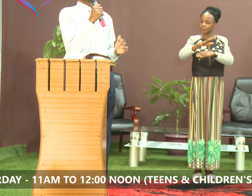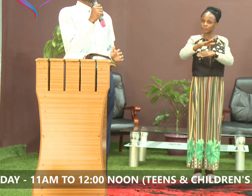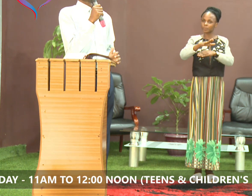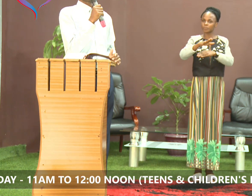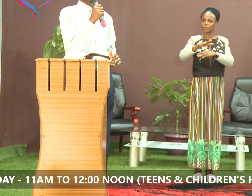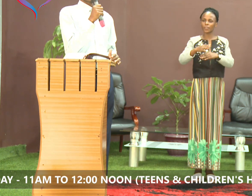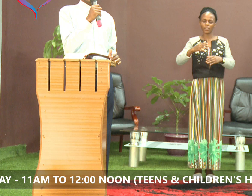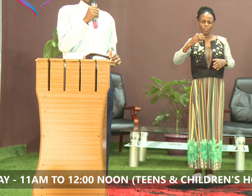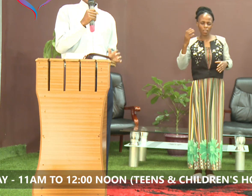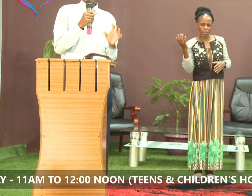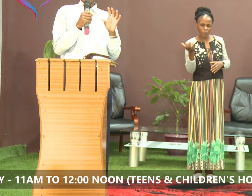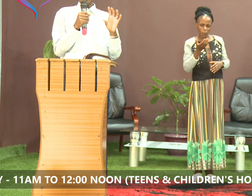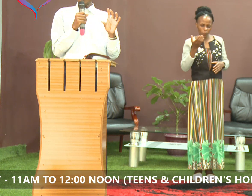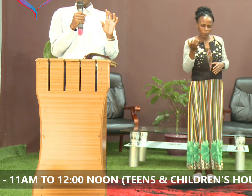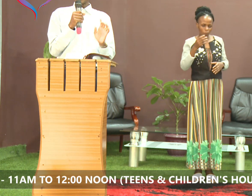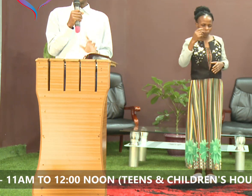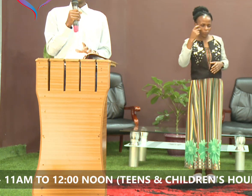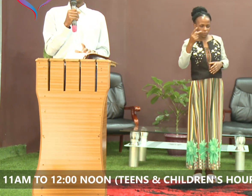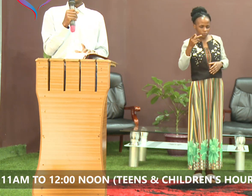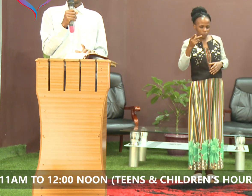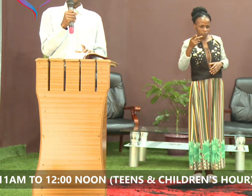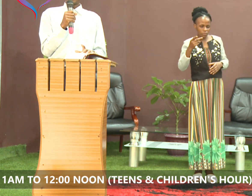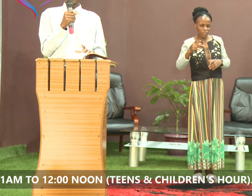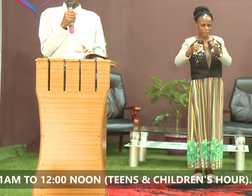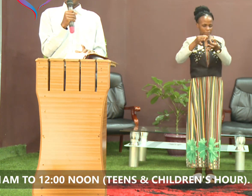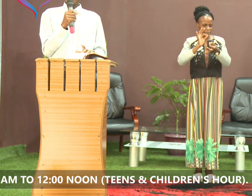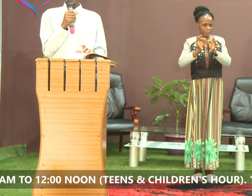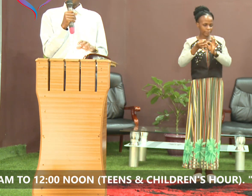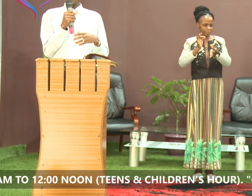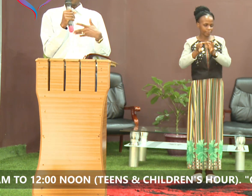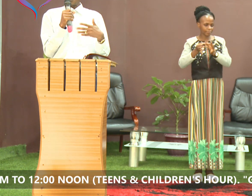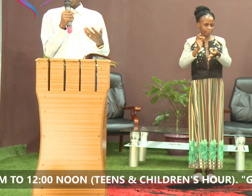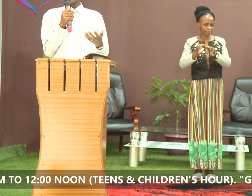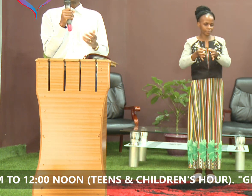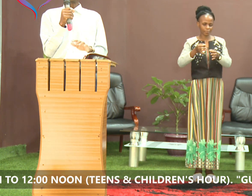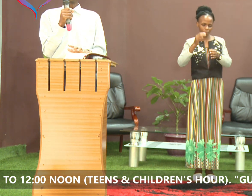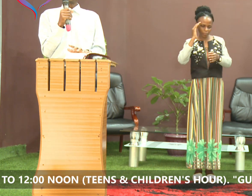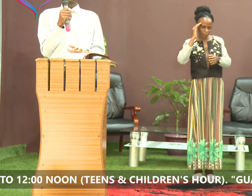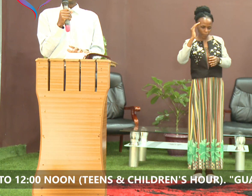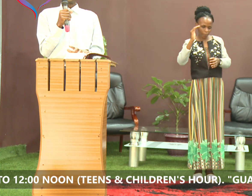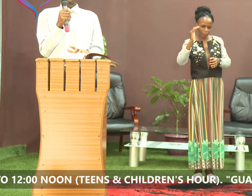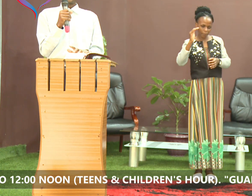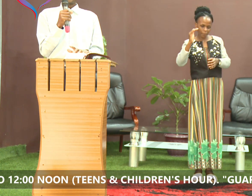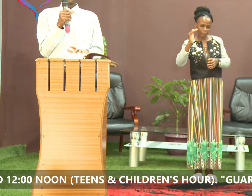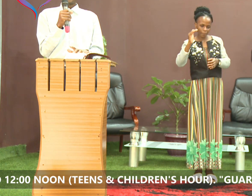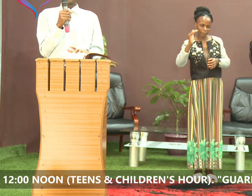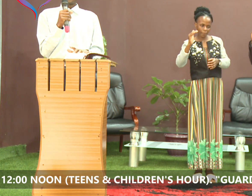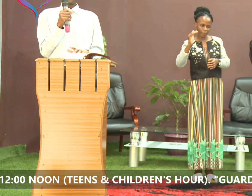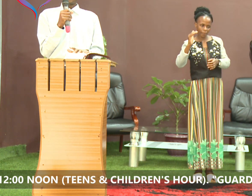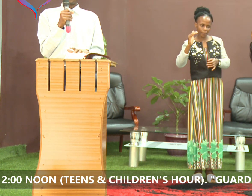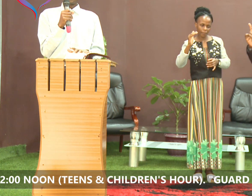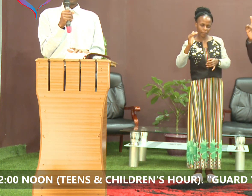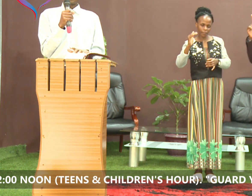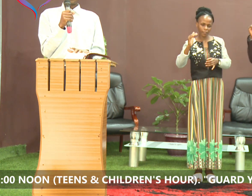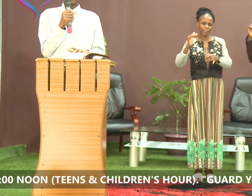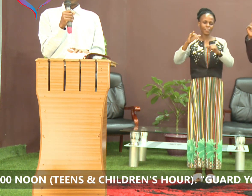bwatandikidde. They analyze. Yetegereza obubaka. They interpret. Nabuvunula. And they try to get to